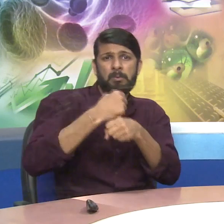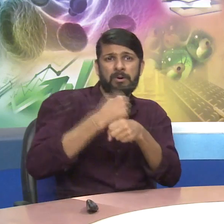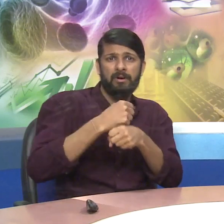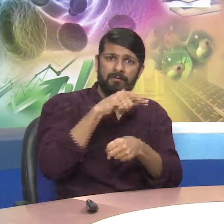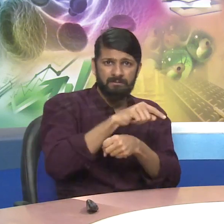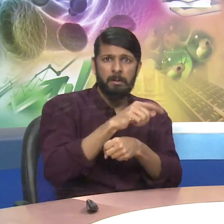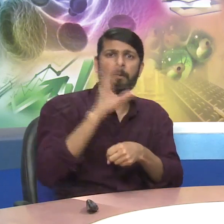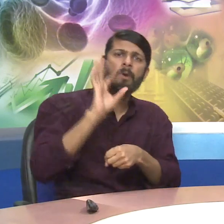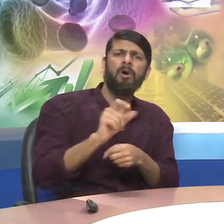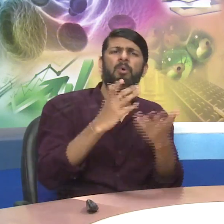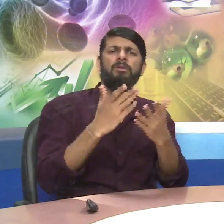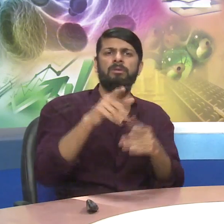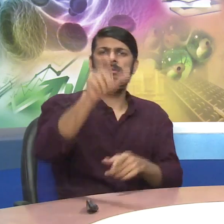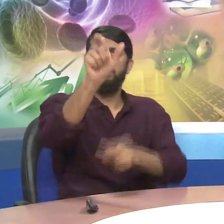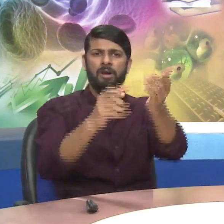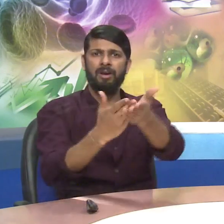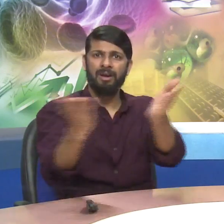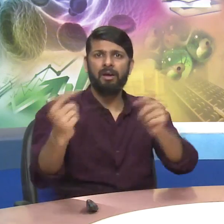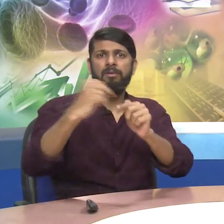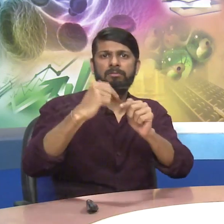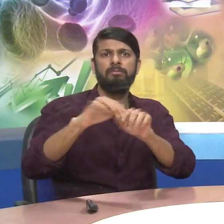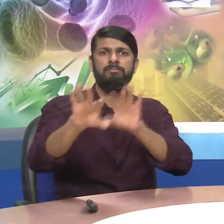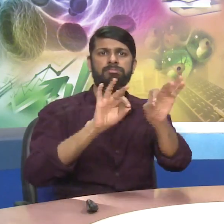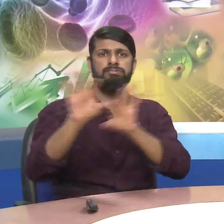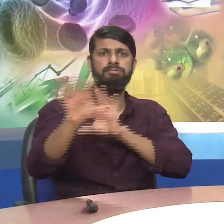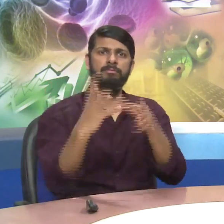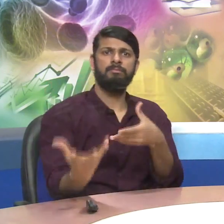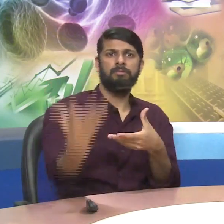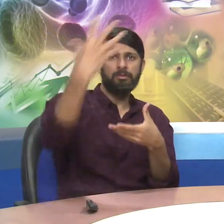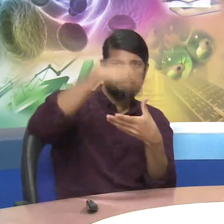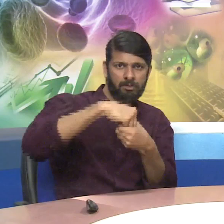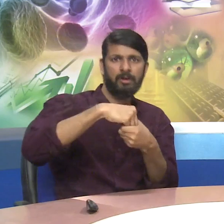Effectively, it means that the government is elected by the people